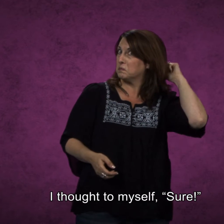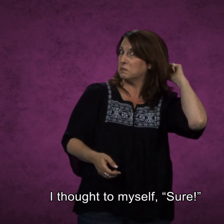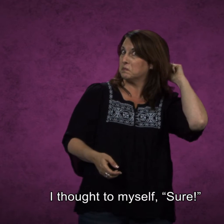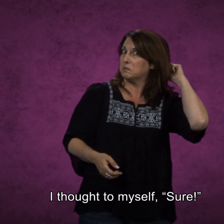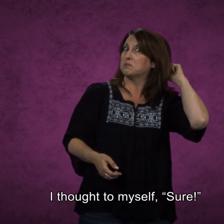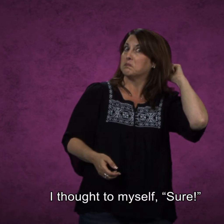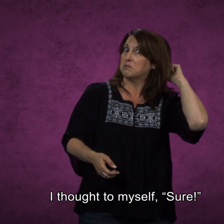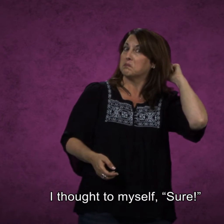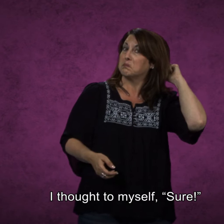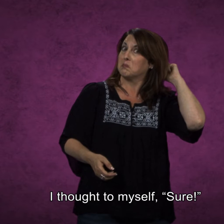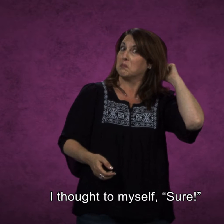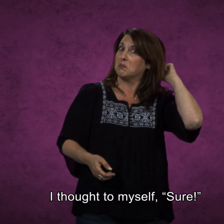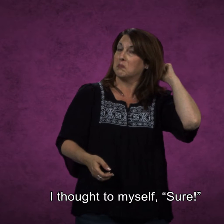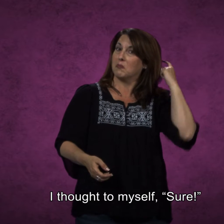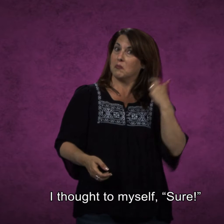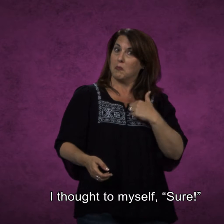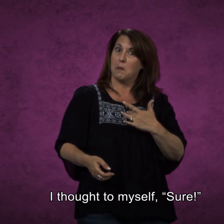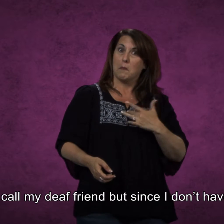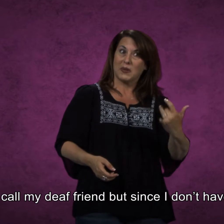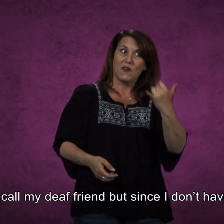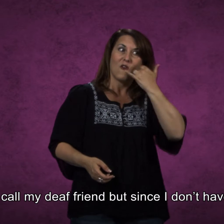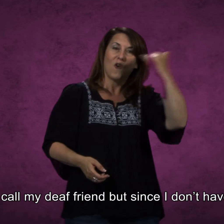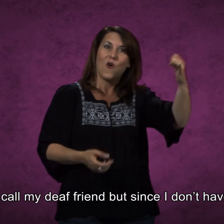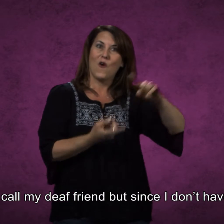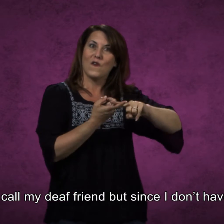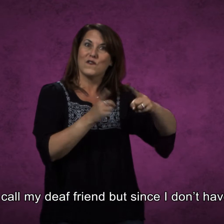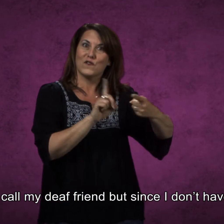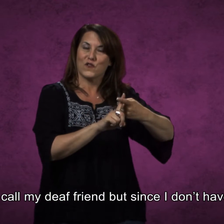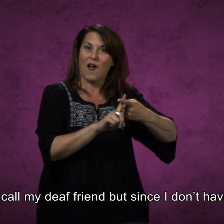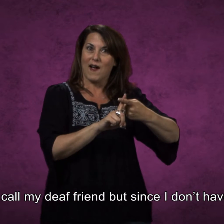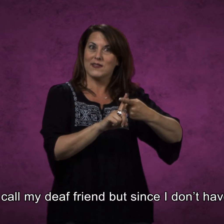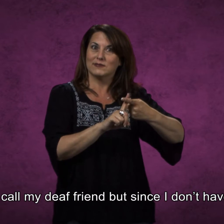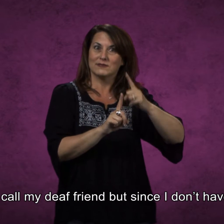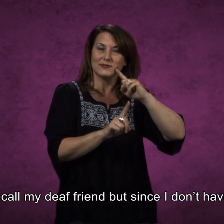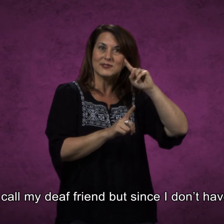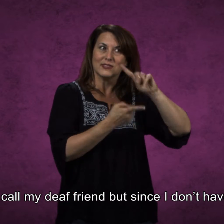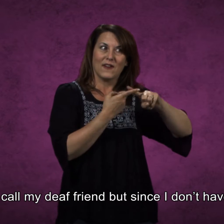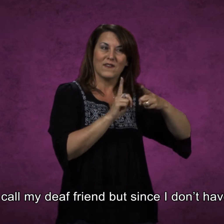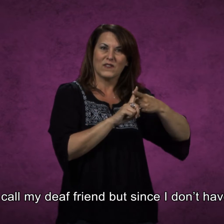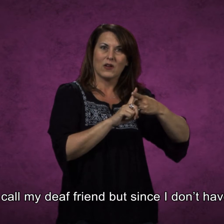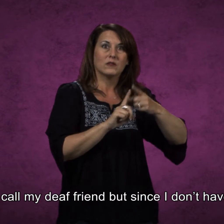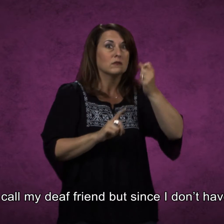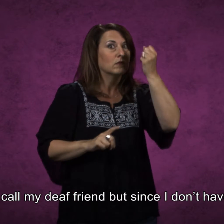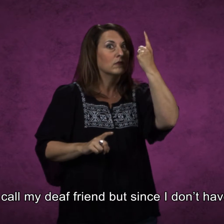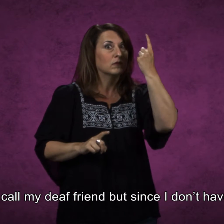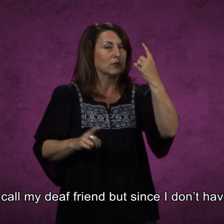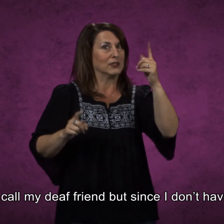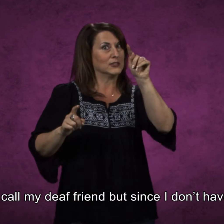myself, sure. I call my deaf friend, but since I don't have a TTY,